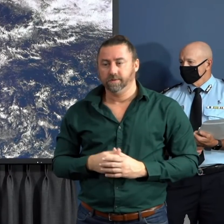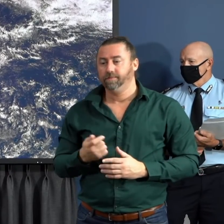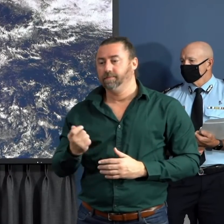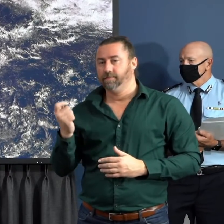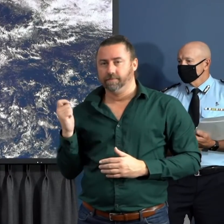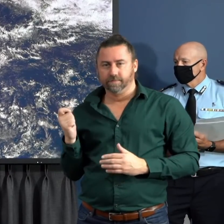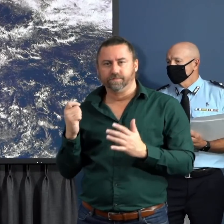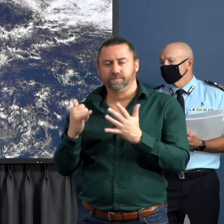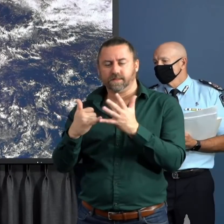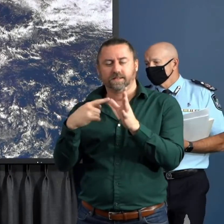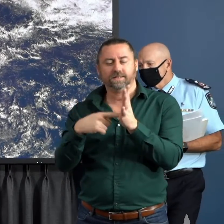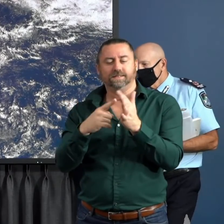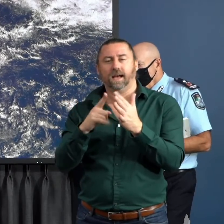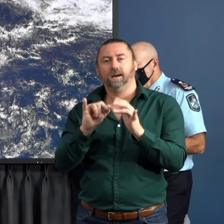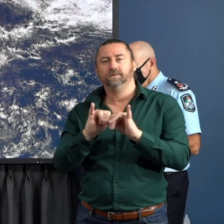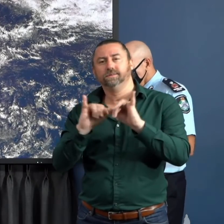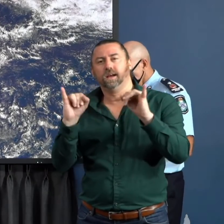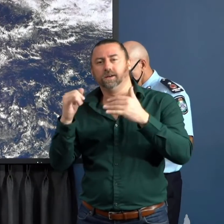State Disaster Coordinator.